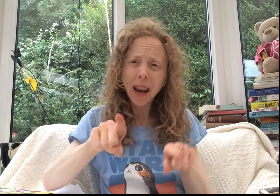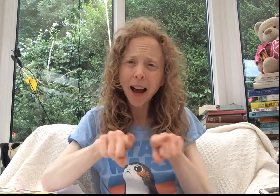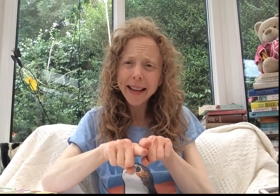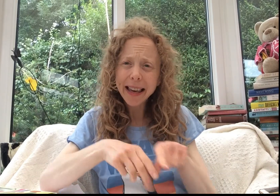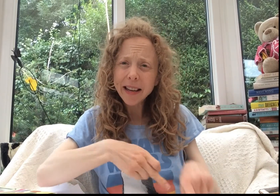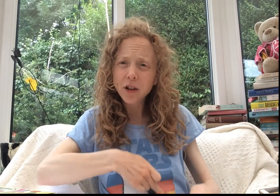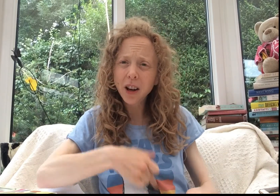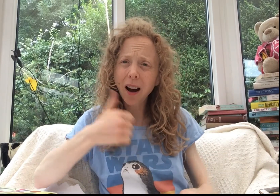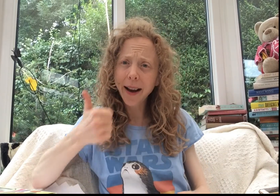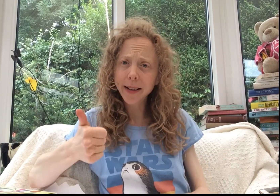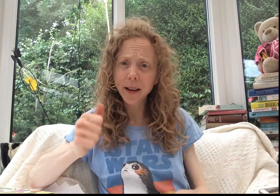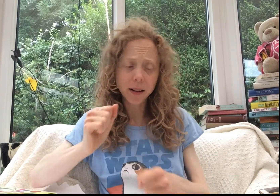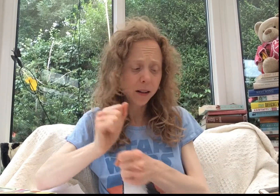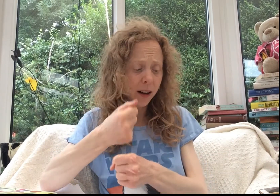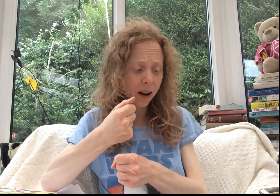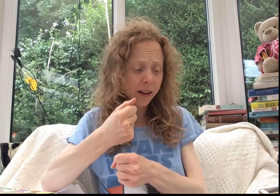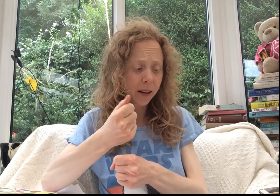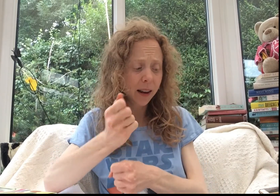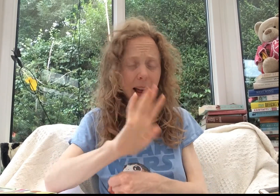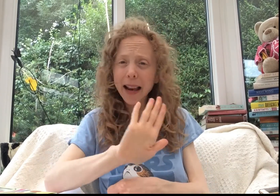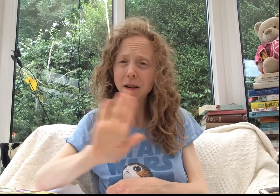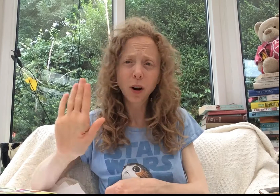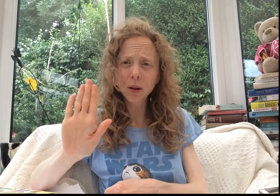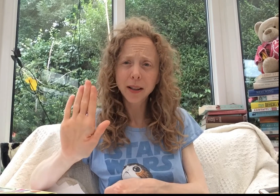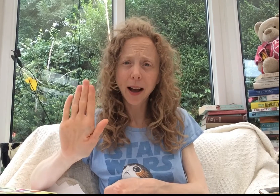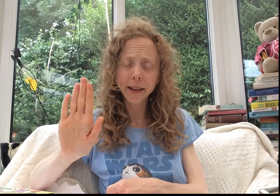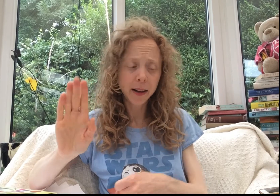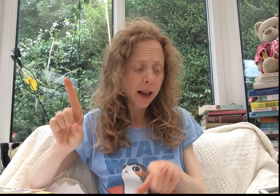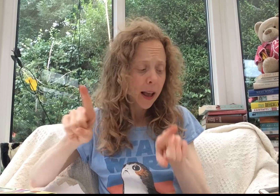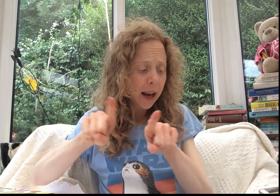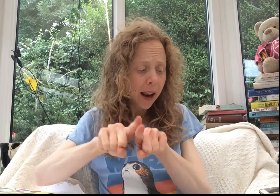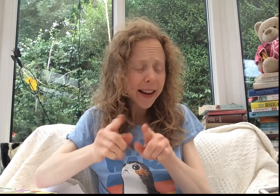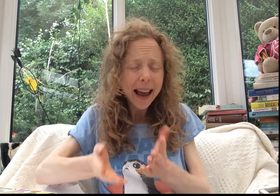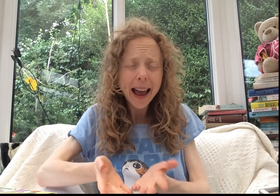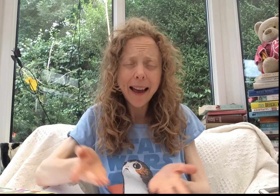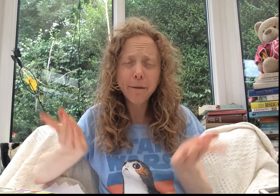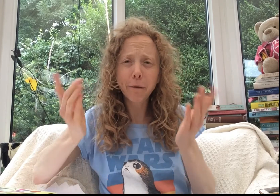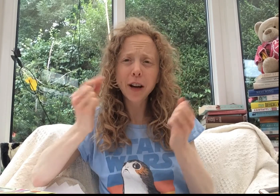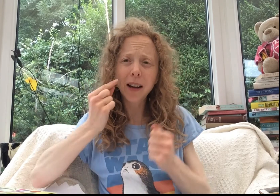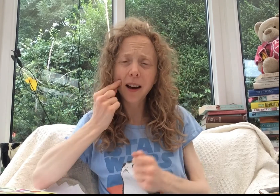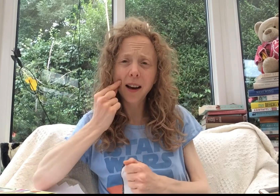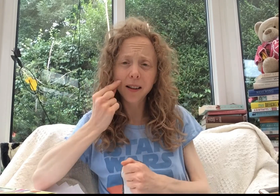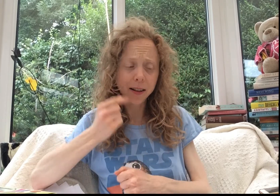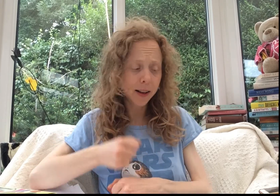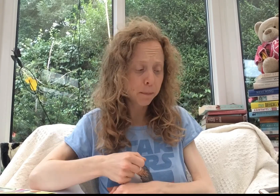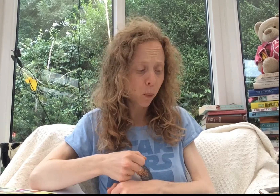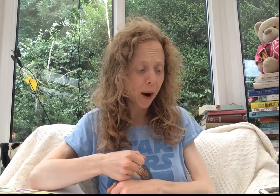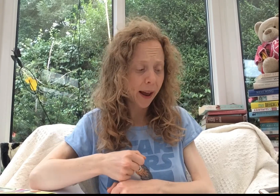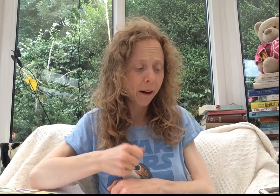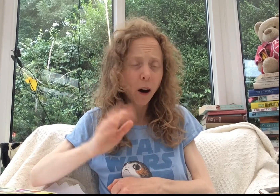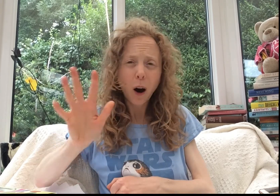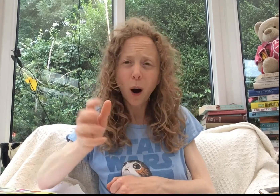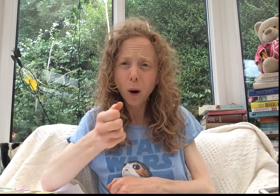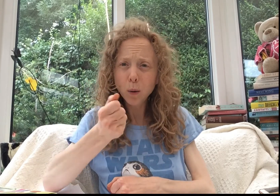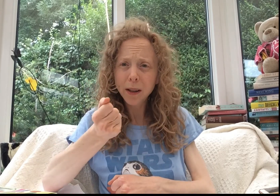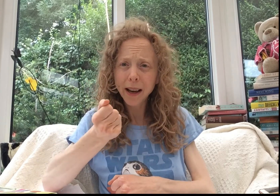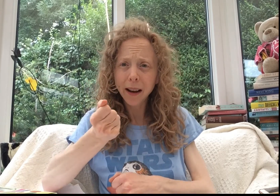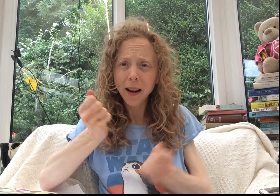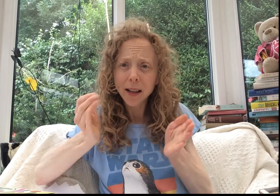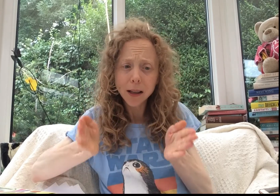like each kindness done and not done, like every girl somewhere holding a